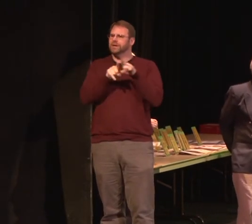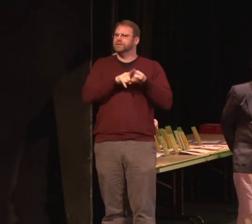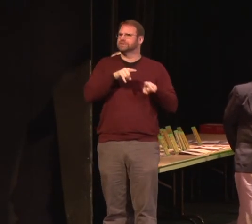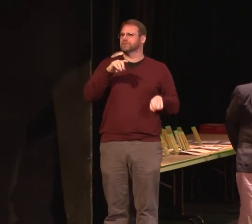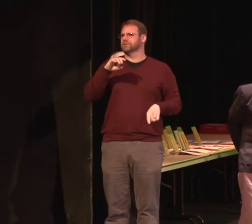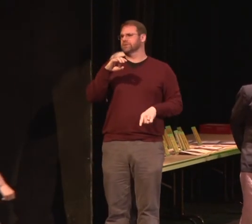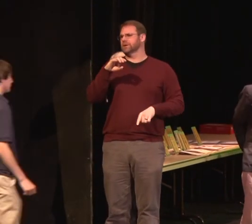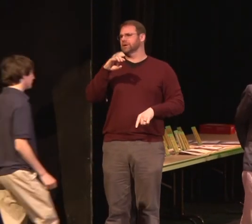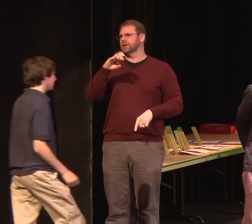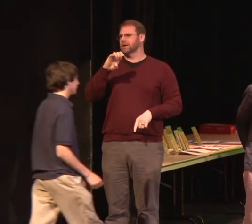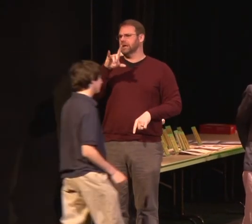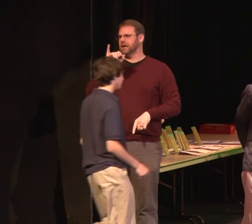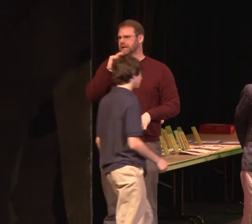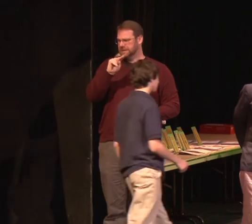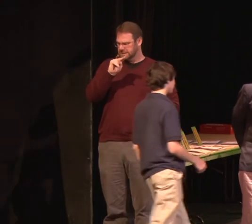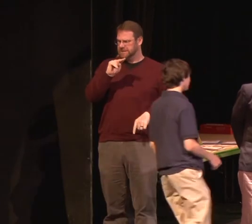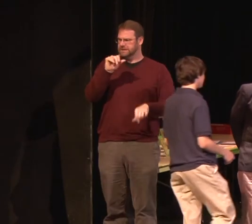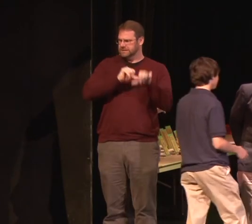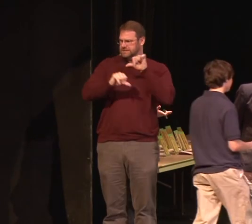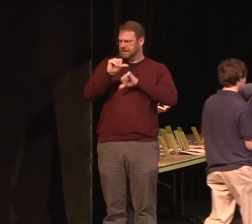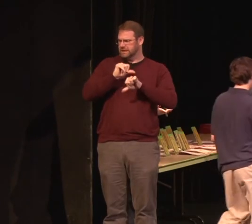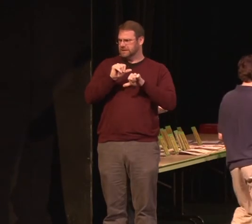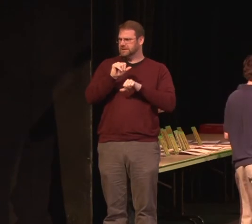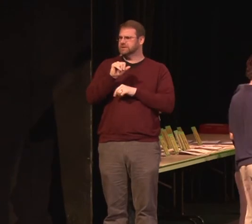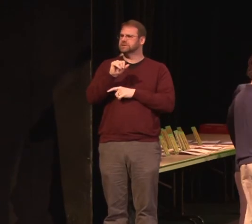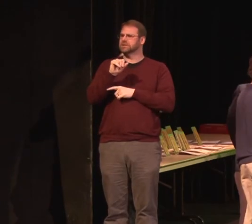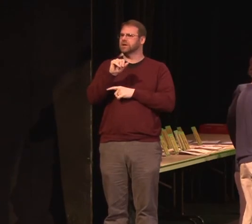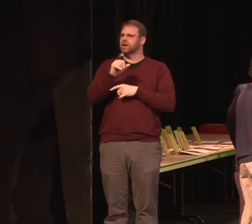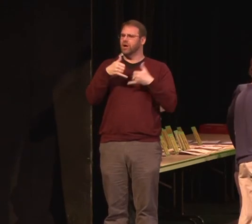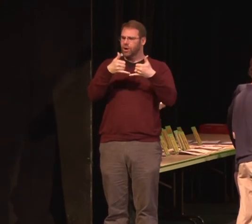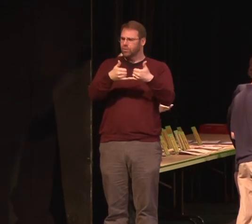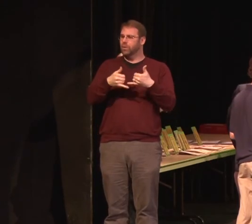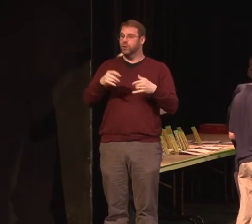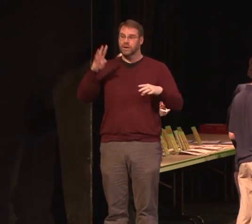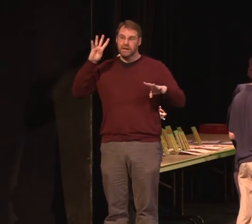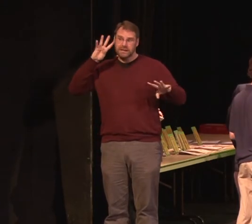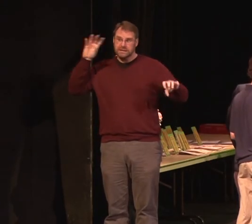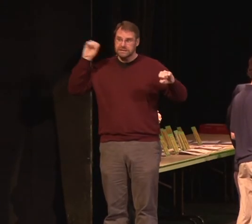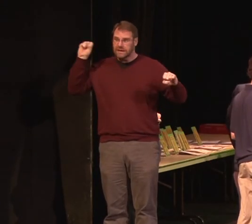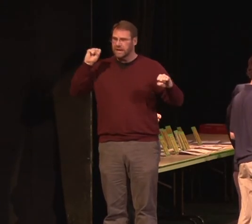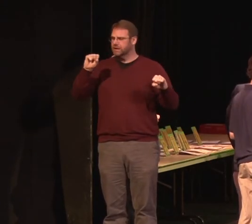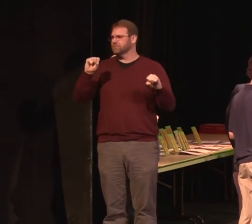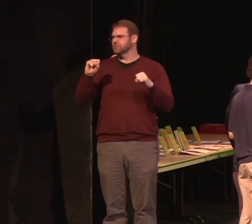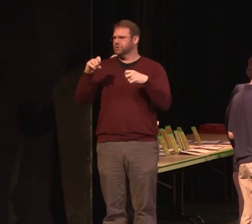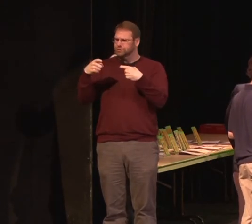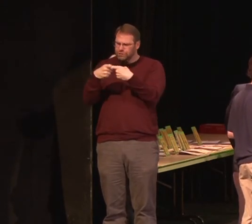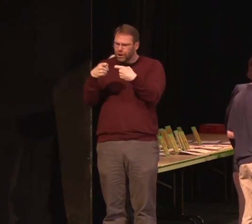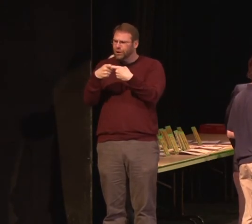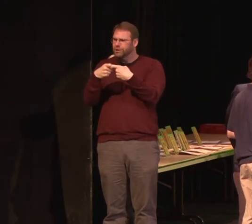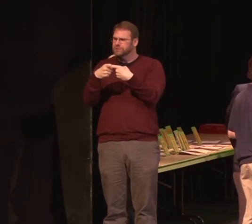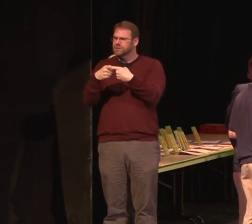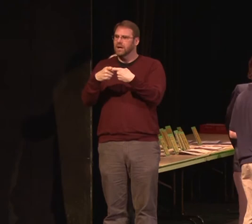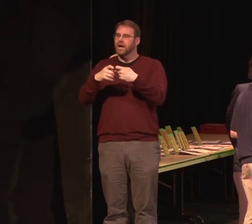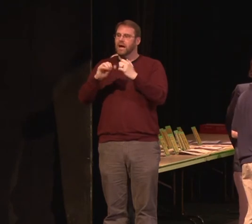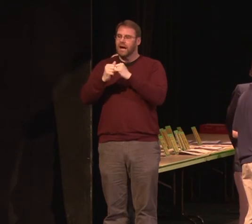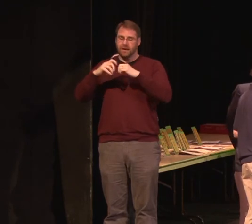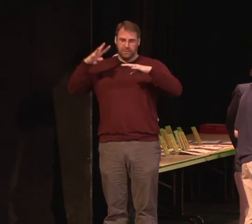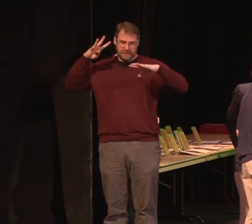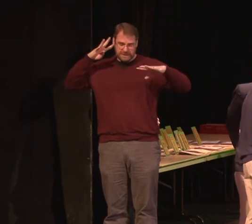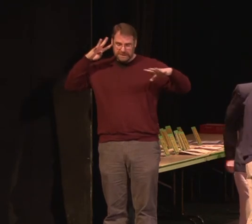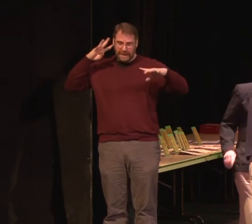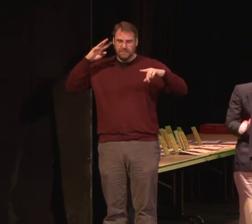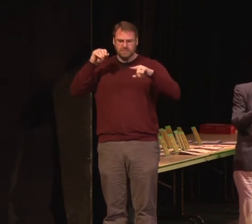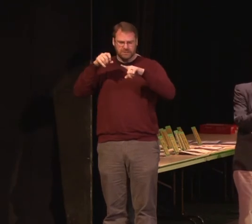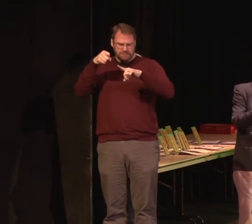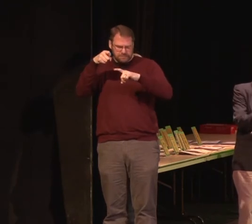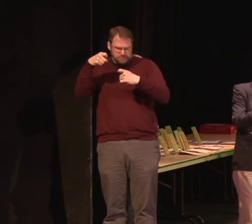Science Writing Award for his project Sound Charge, Utilization of Sound Waves to Stimulate a Piezoelectric